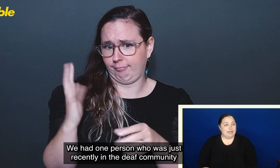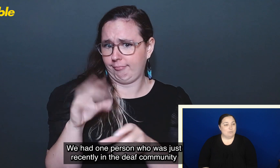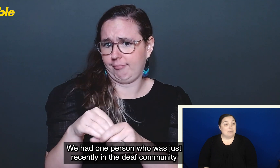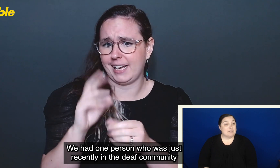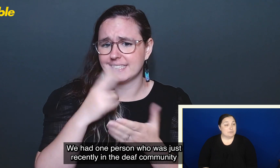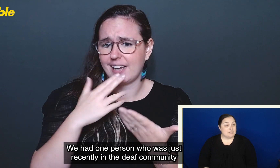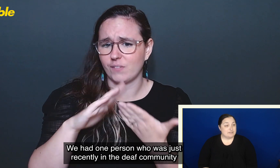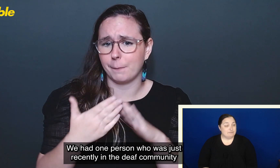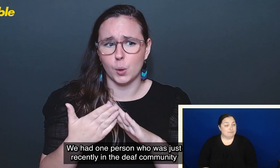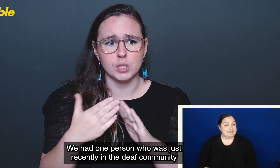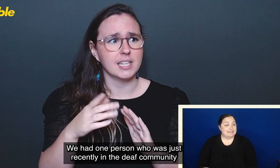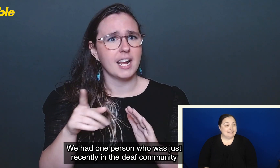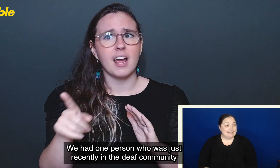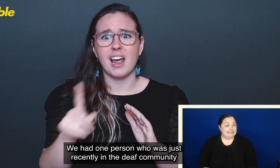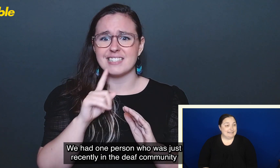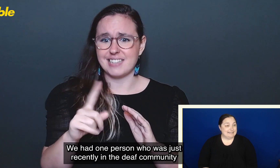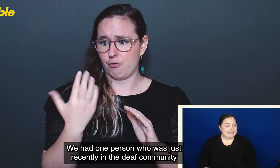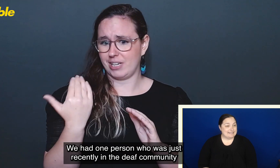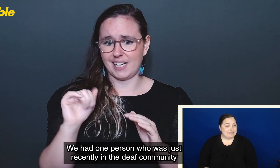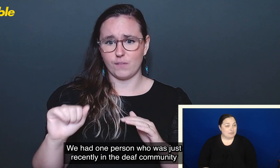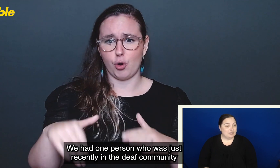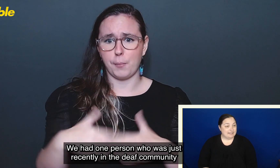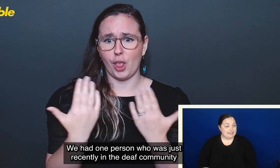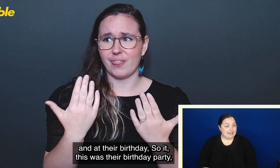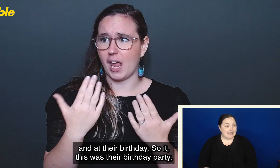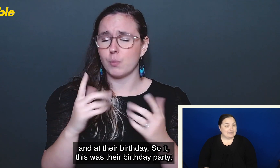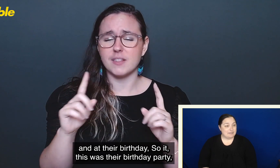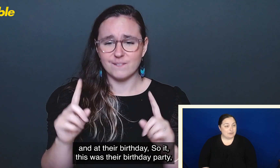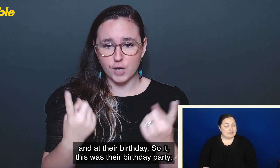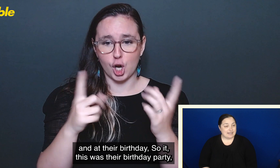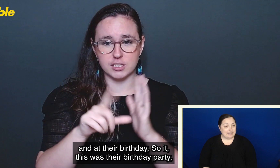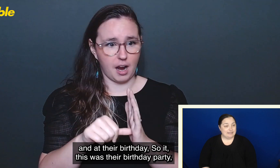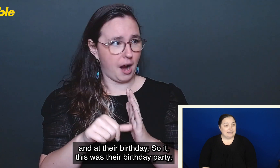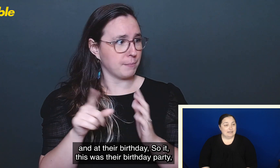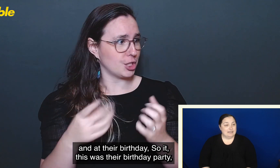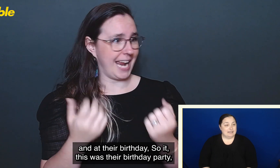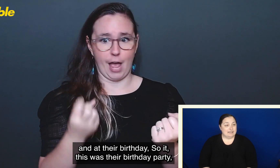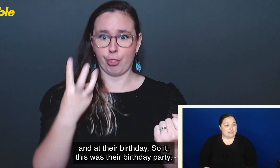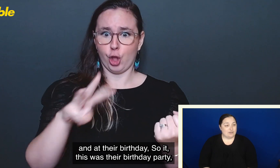We had one person who was just recently in the deaf community, and at their birthday,